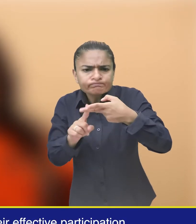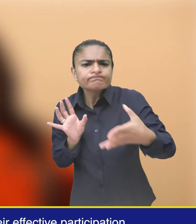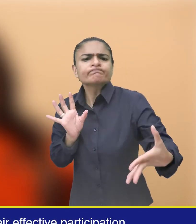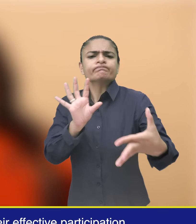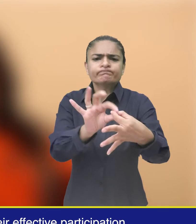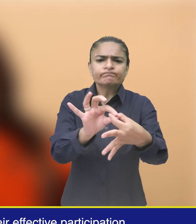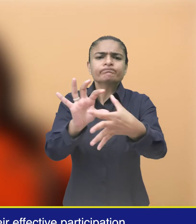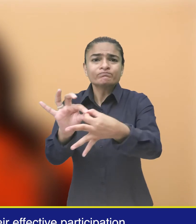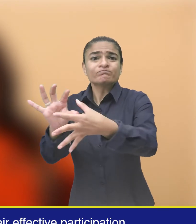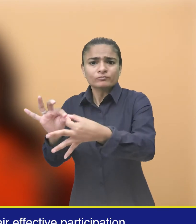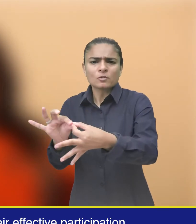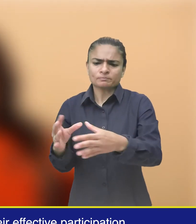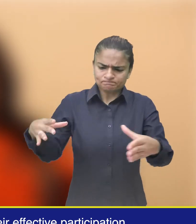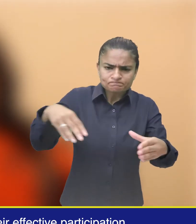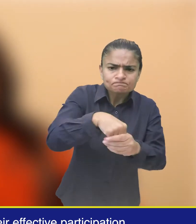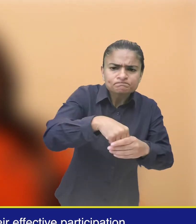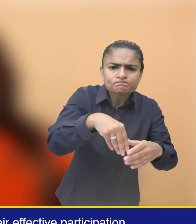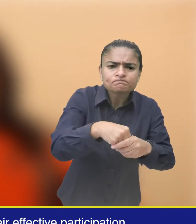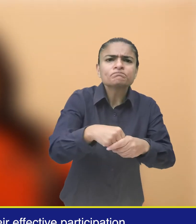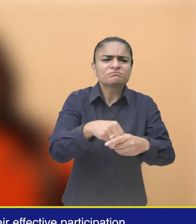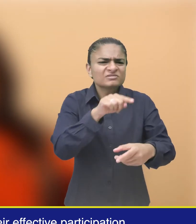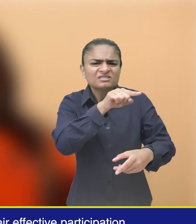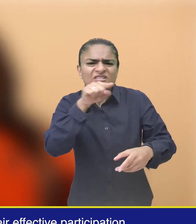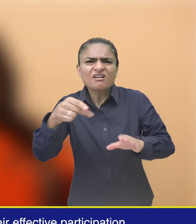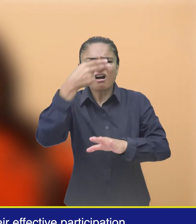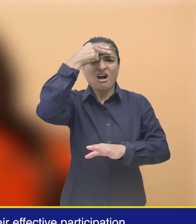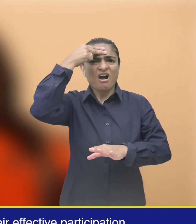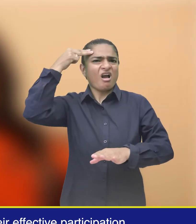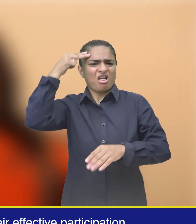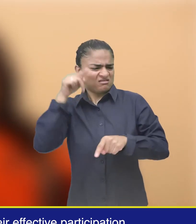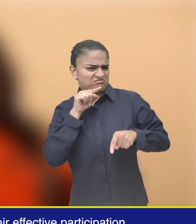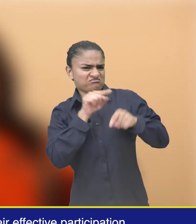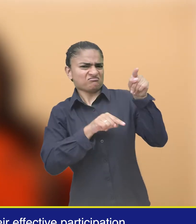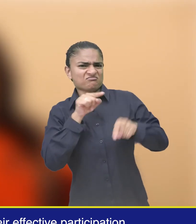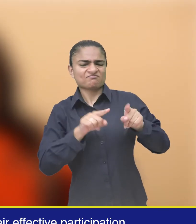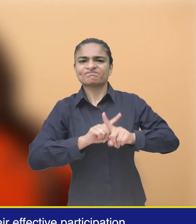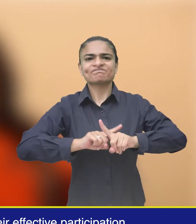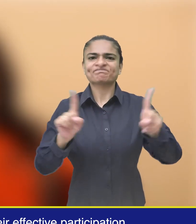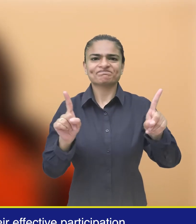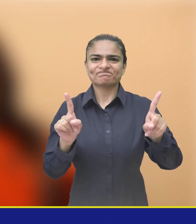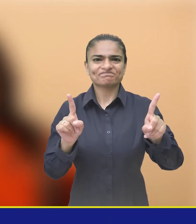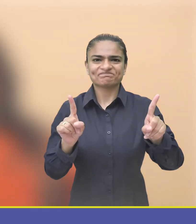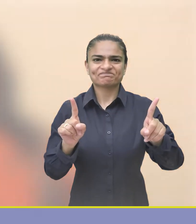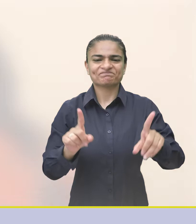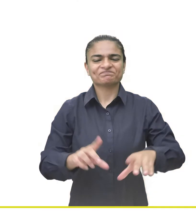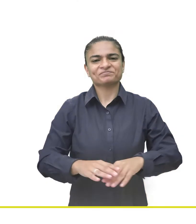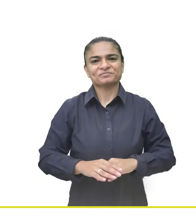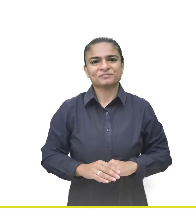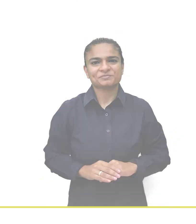effective participation, addressing prevailing stereotypes and prejudices.